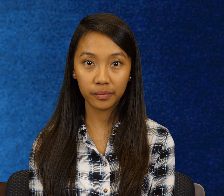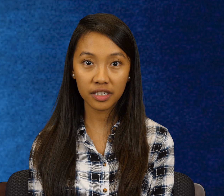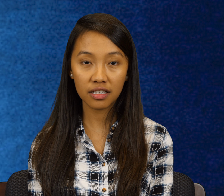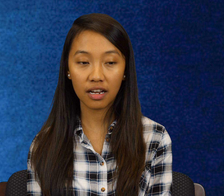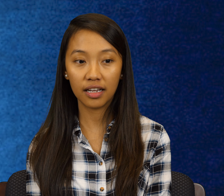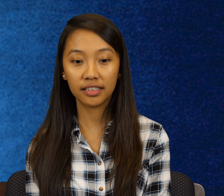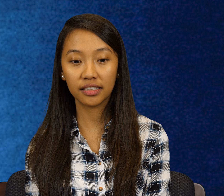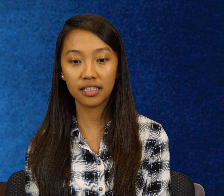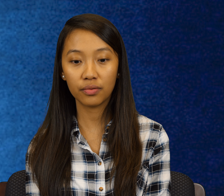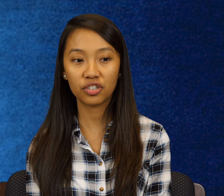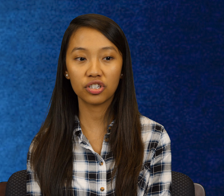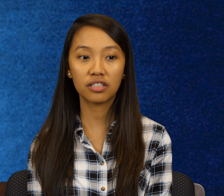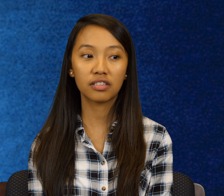bathrooms, and it was just